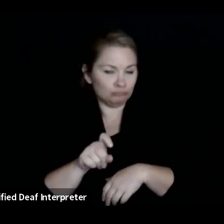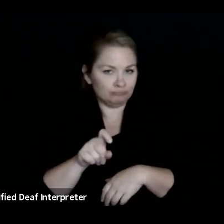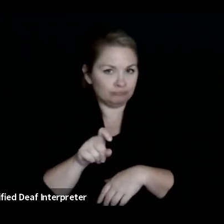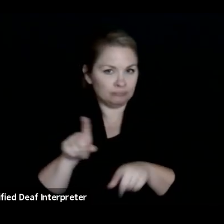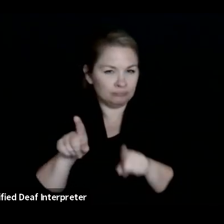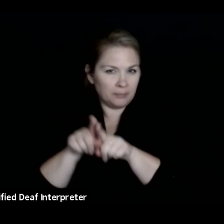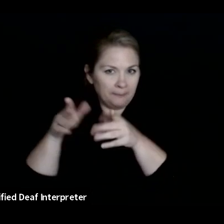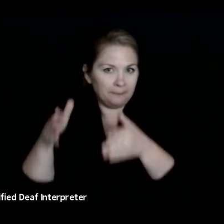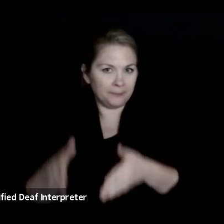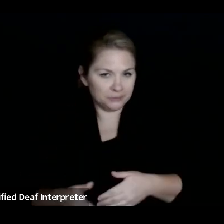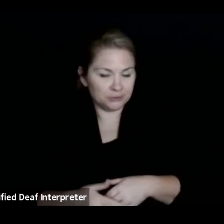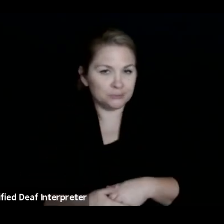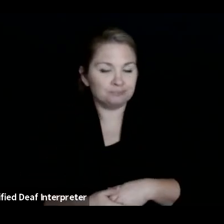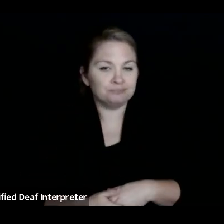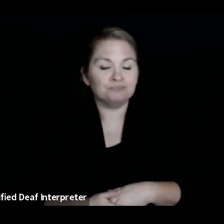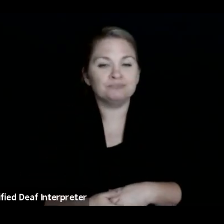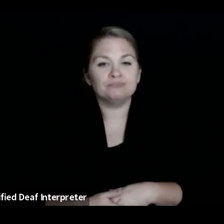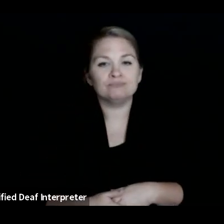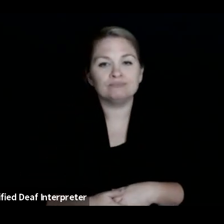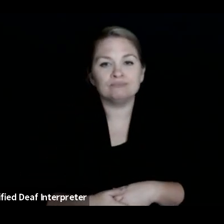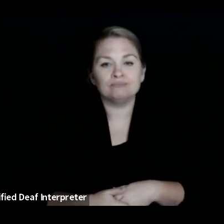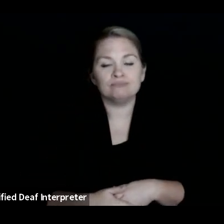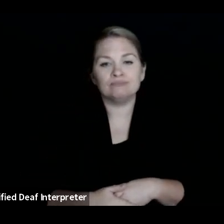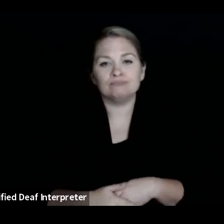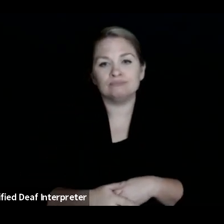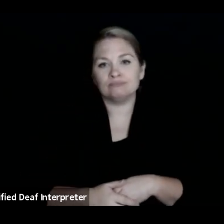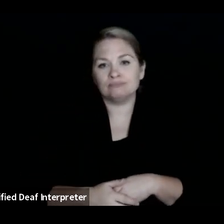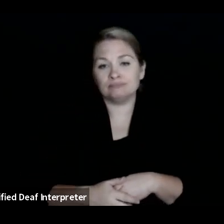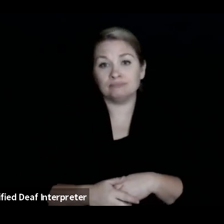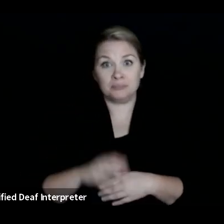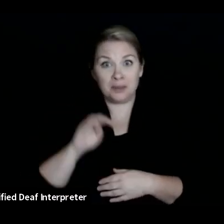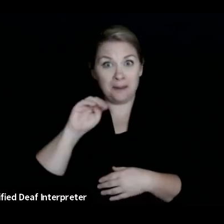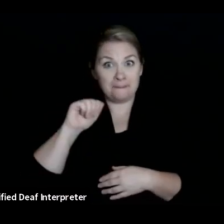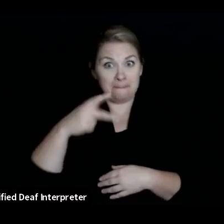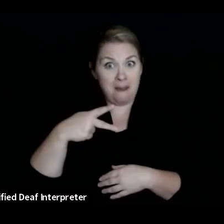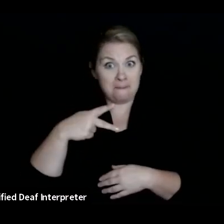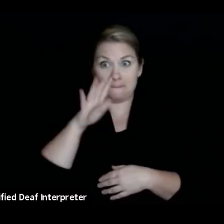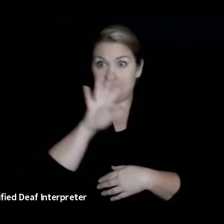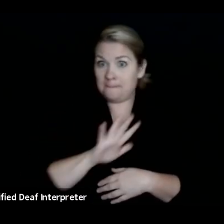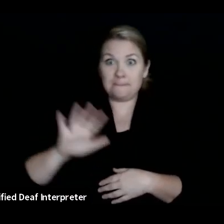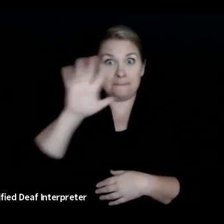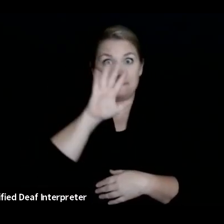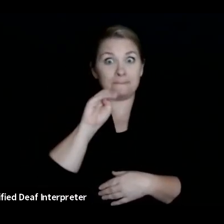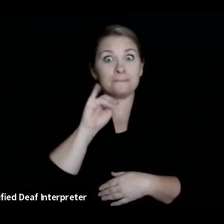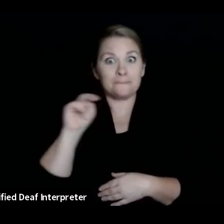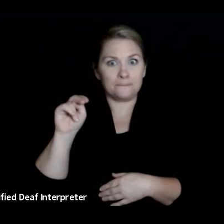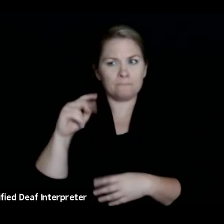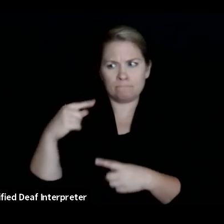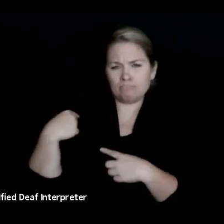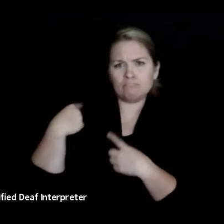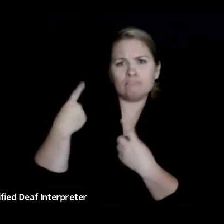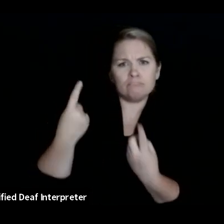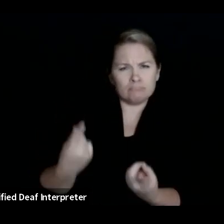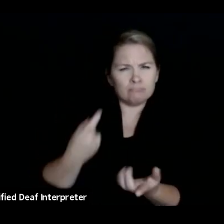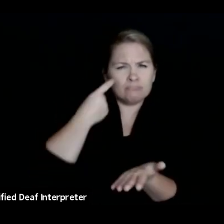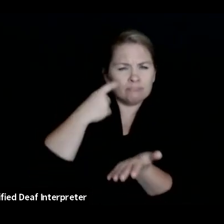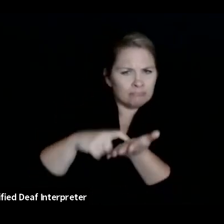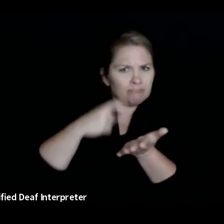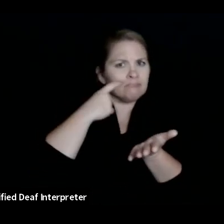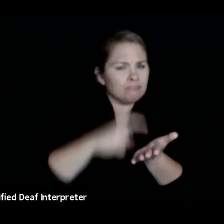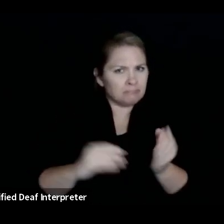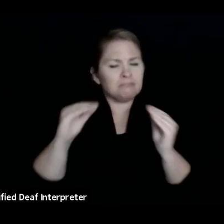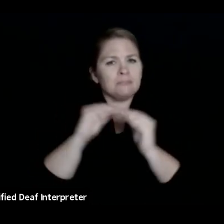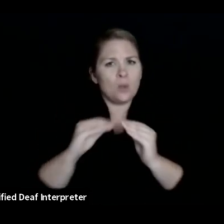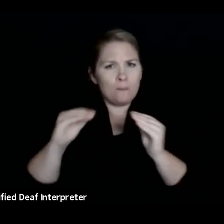cases are in Minnesota fill in. Over the weekend, Lake of the Woods County got a case. Do we have a sense of whether in some of these more resort-oriented